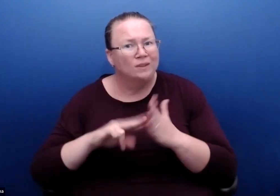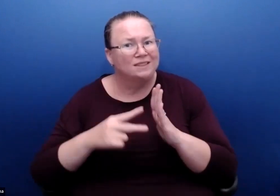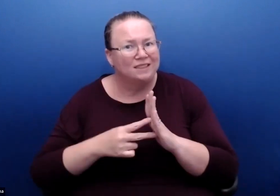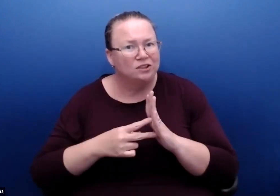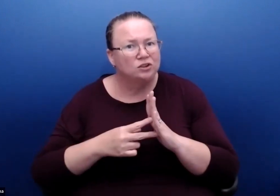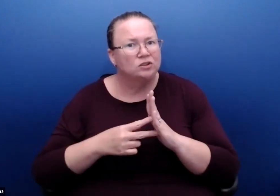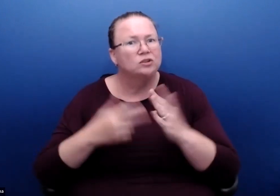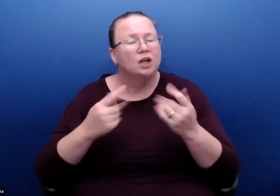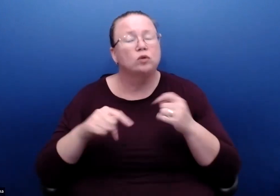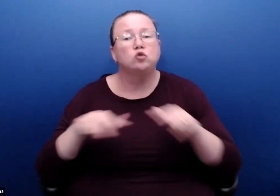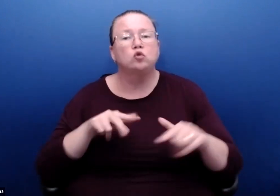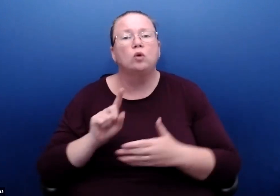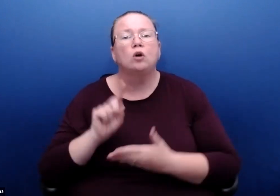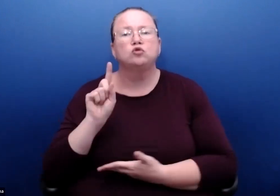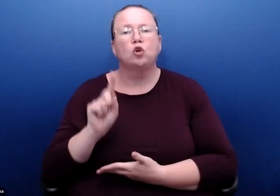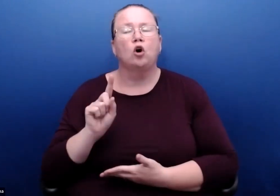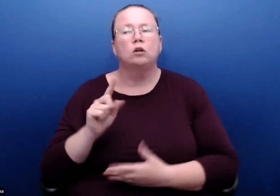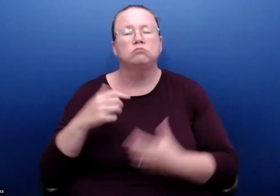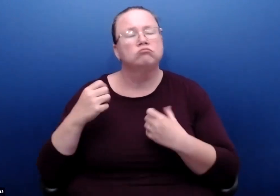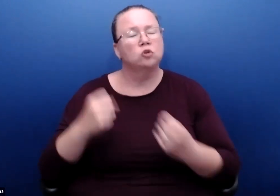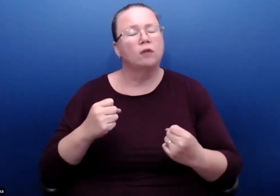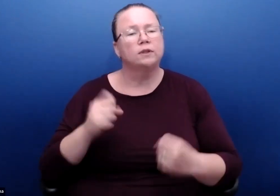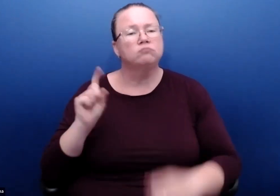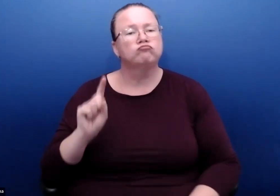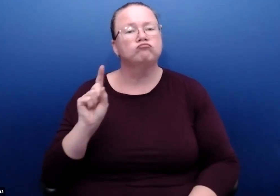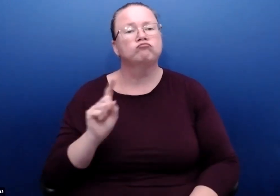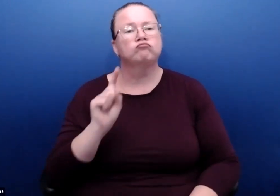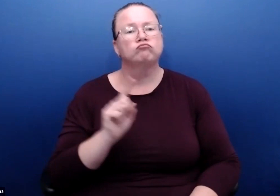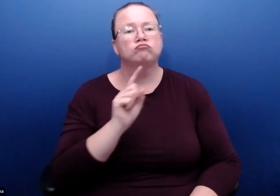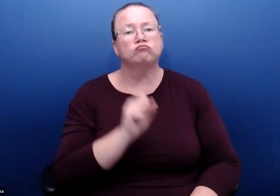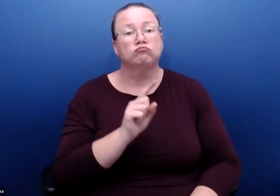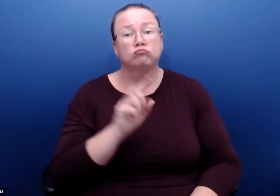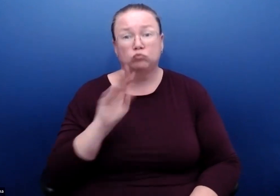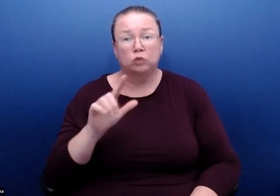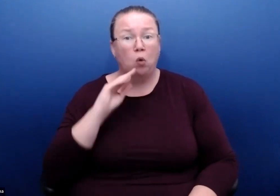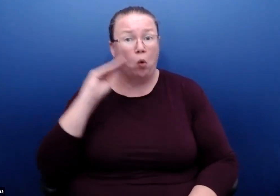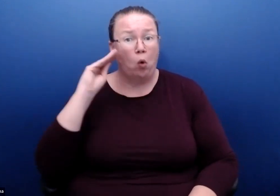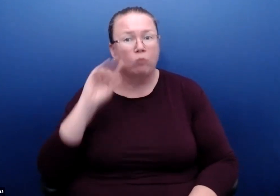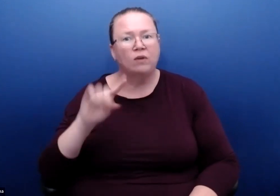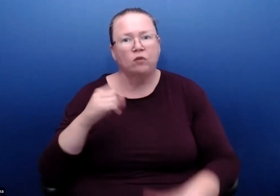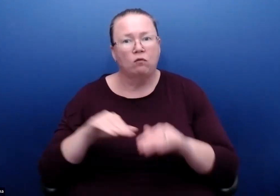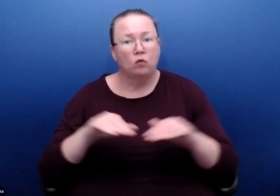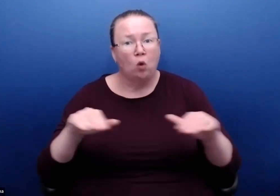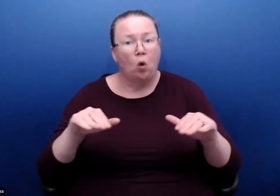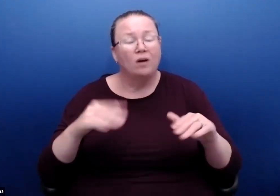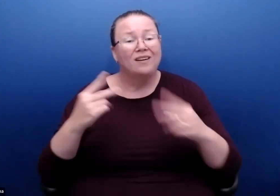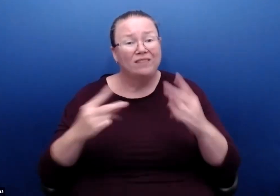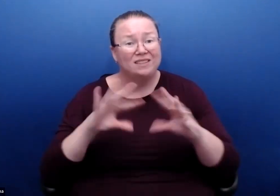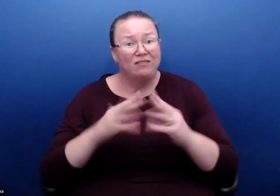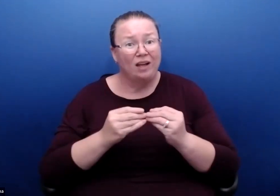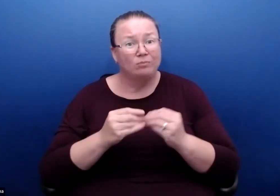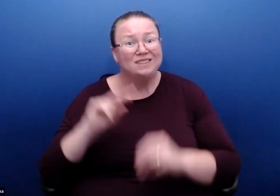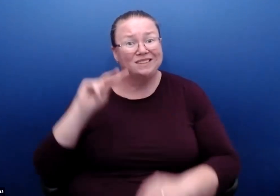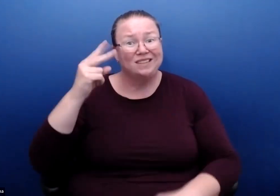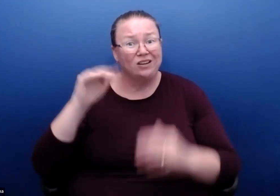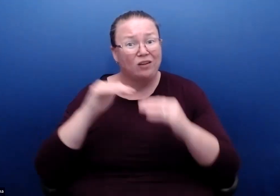try to walk tall and confidently toward the home. Raquel's home was on the ground level, but when I visit families who live on the